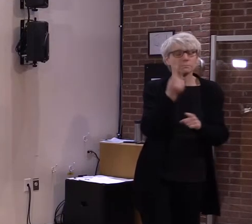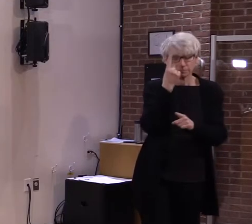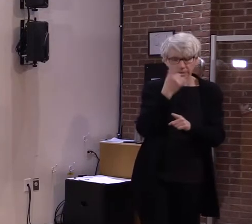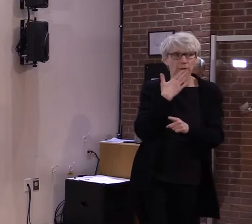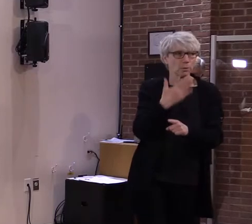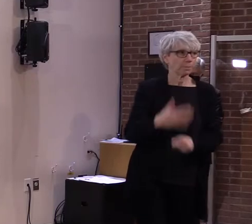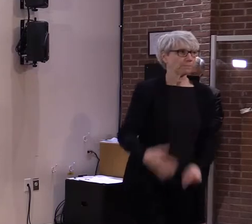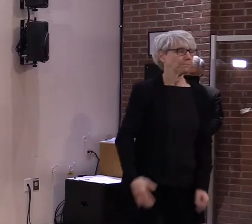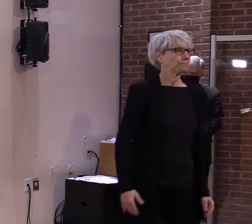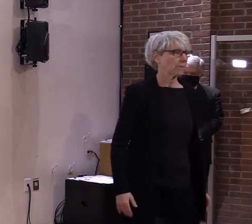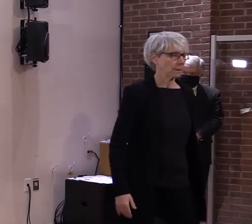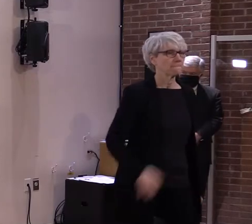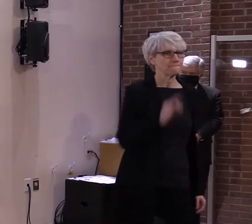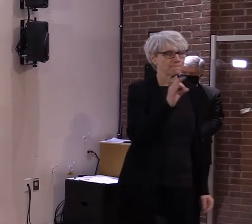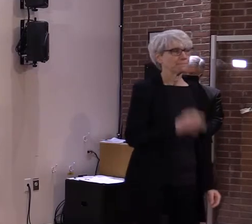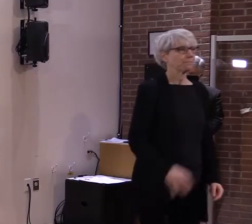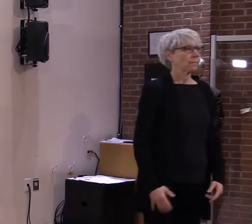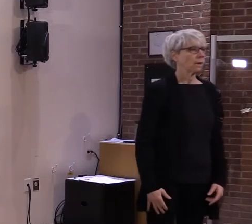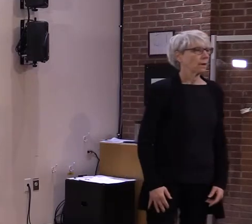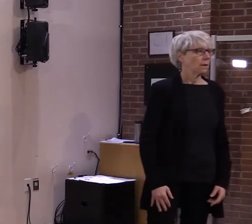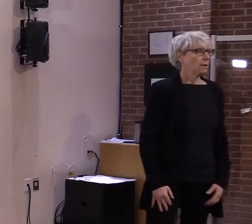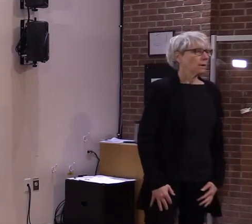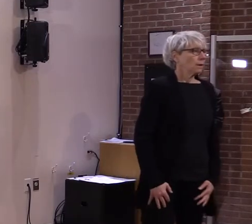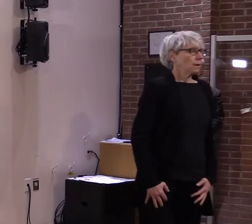you. Yeah, thank you.